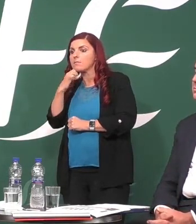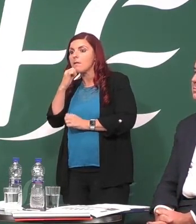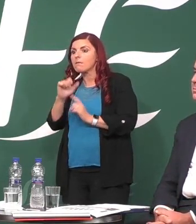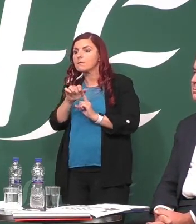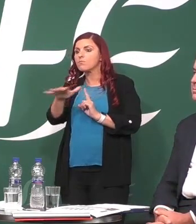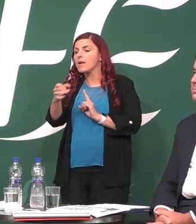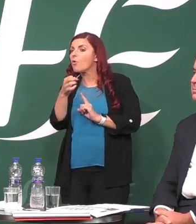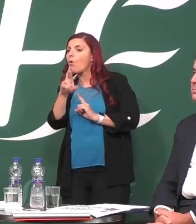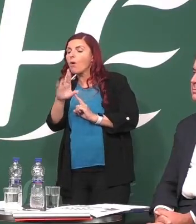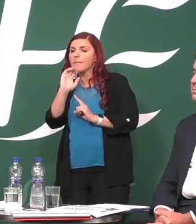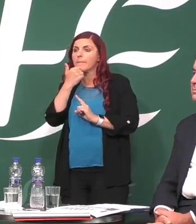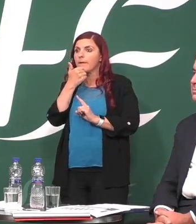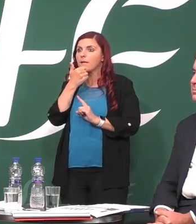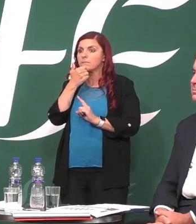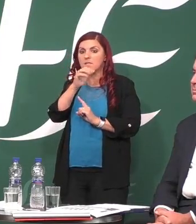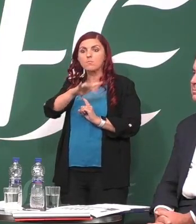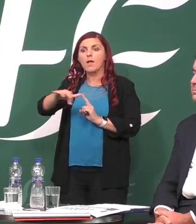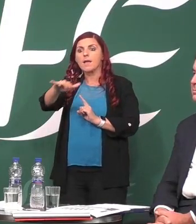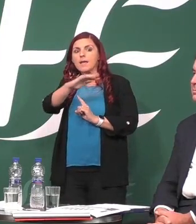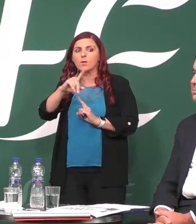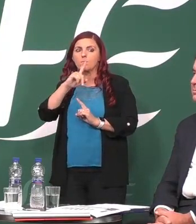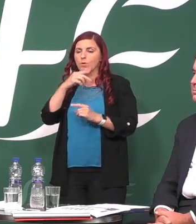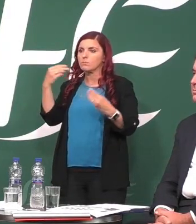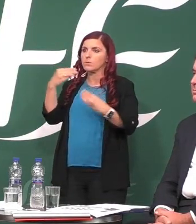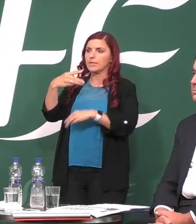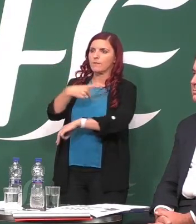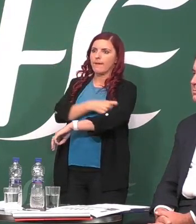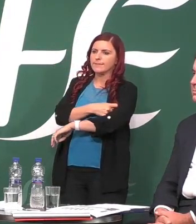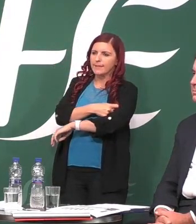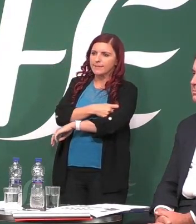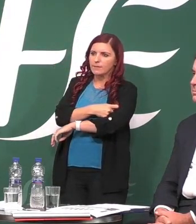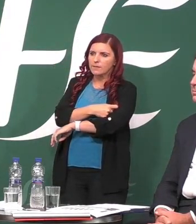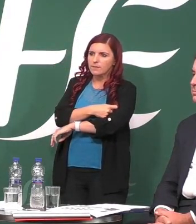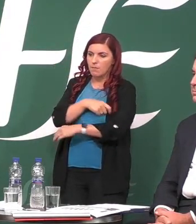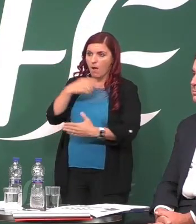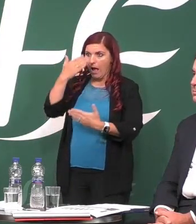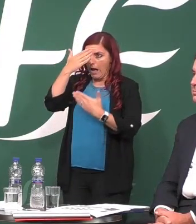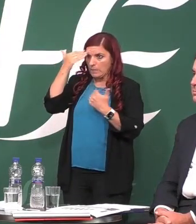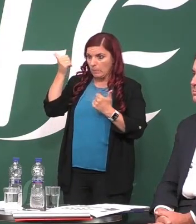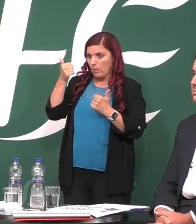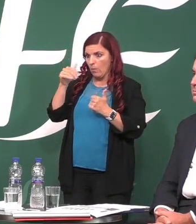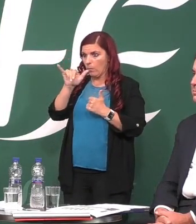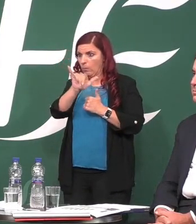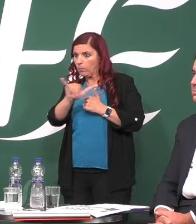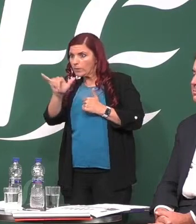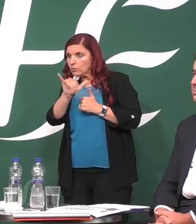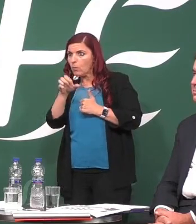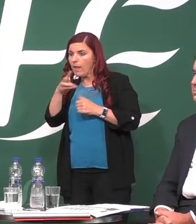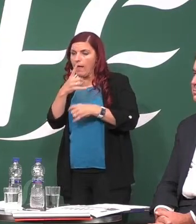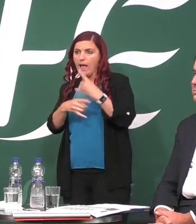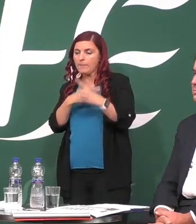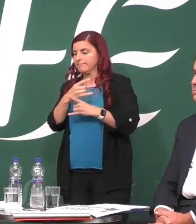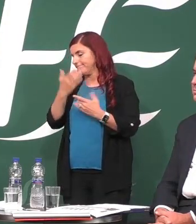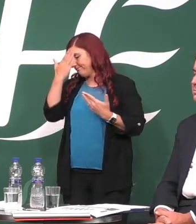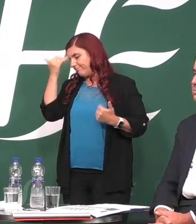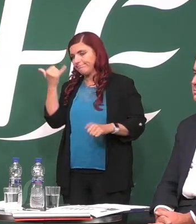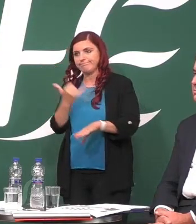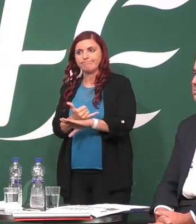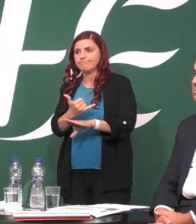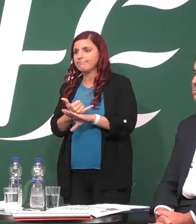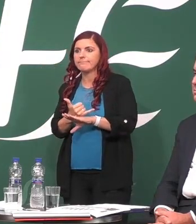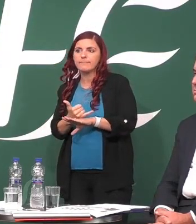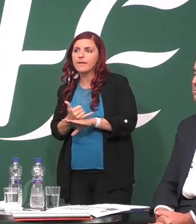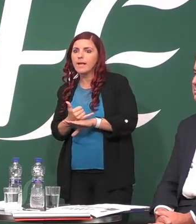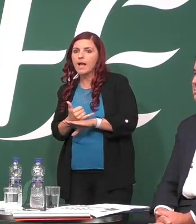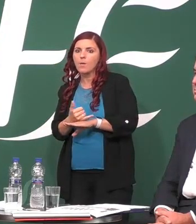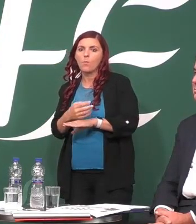because the virus is circulating, but we've reached that balance with it. I can't predict exactly which one of those scenarios we're going to reach, and I can't predict when we're